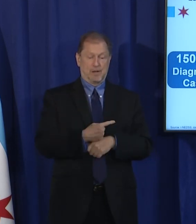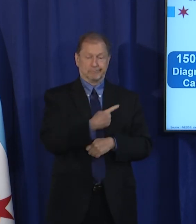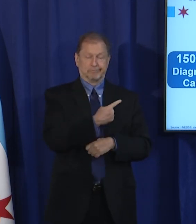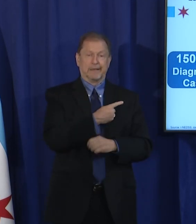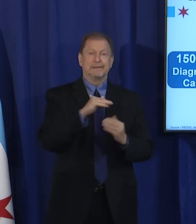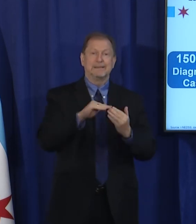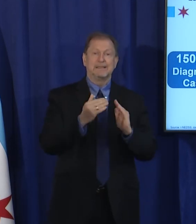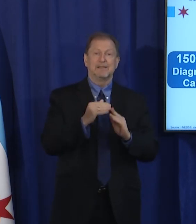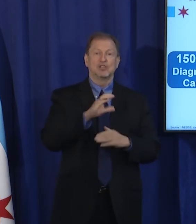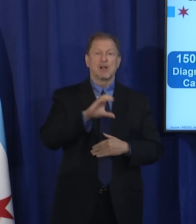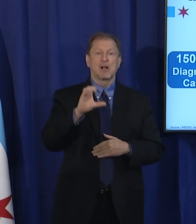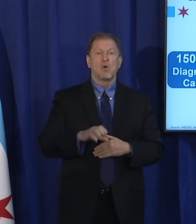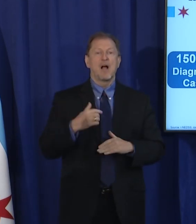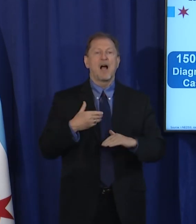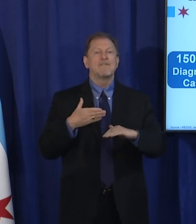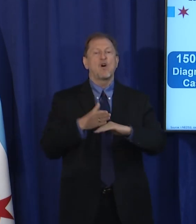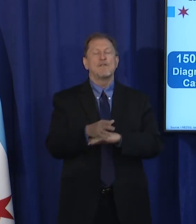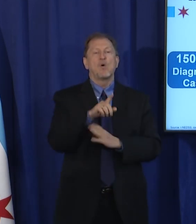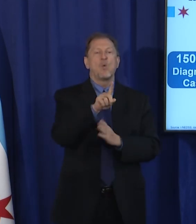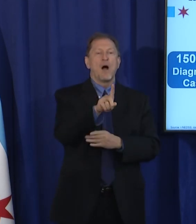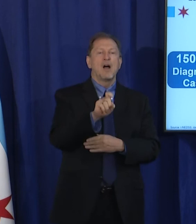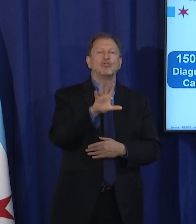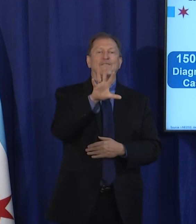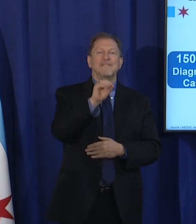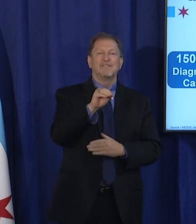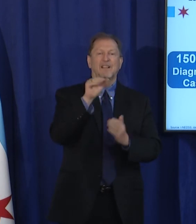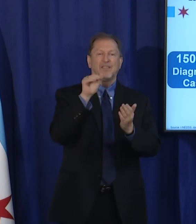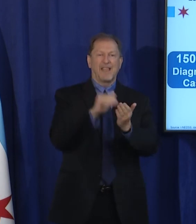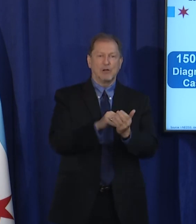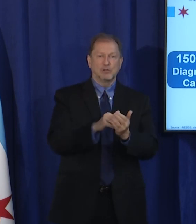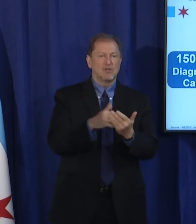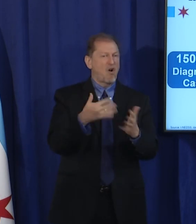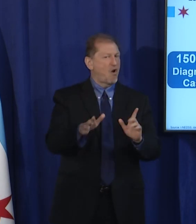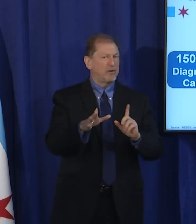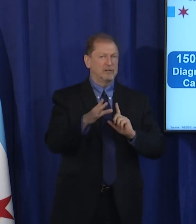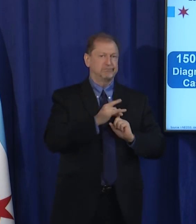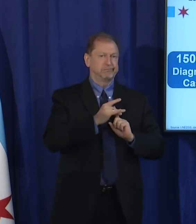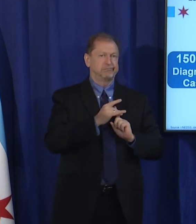had more than 150,000 people diagnosed with